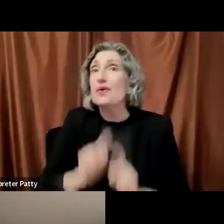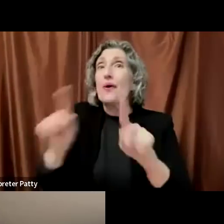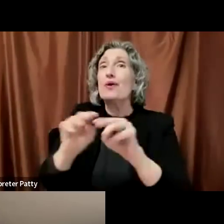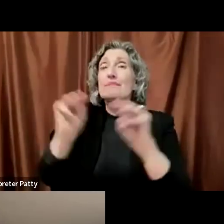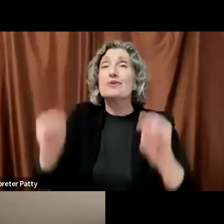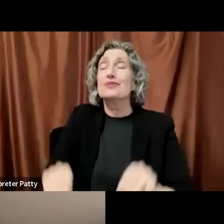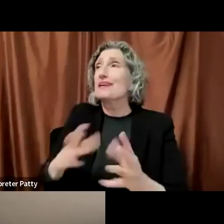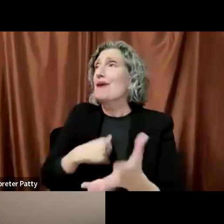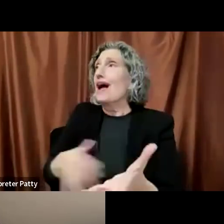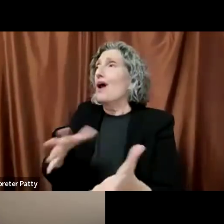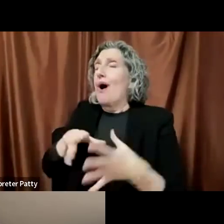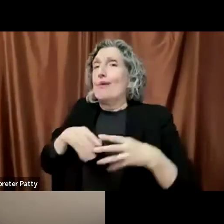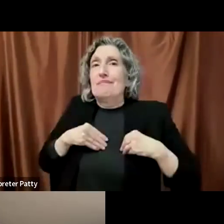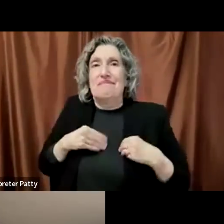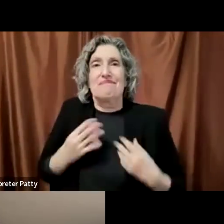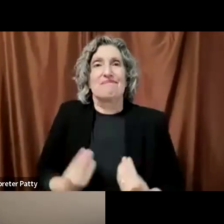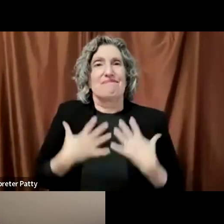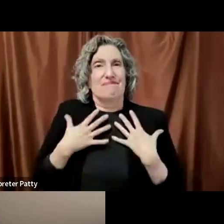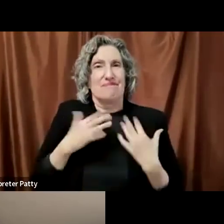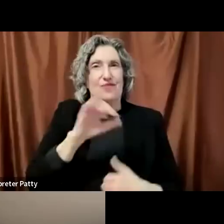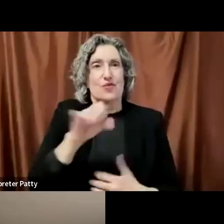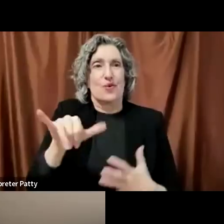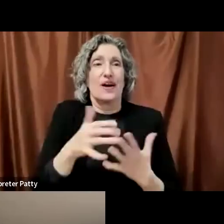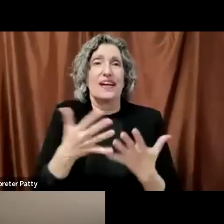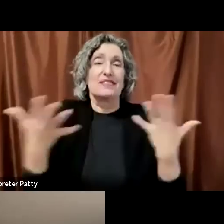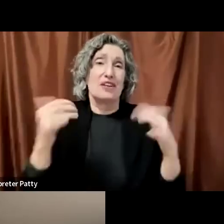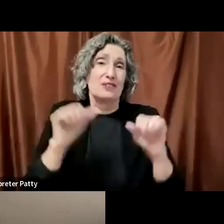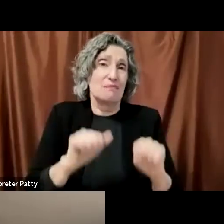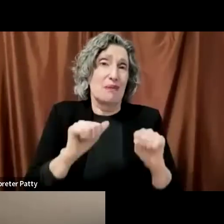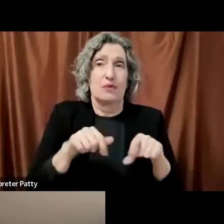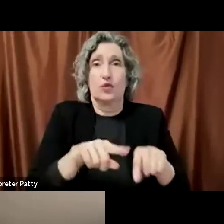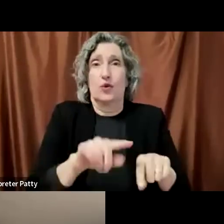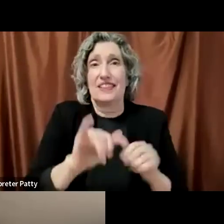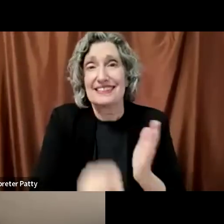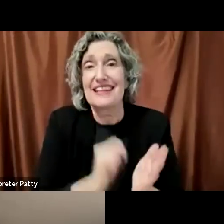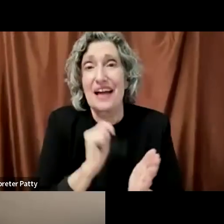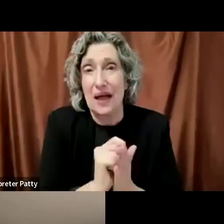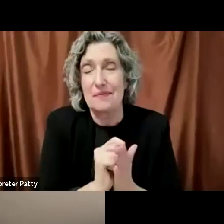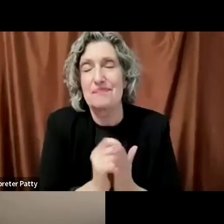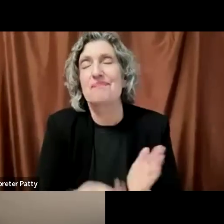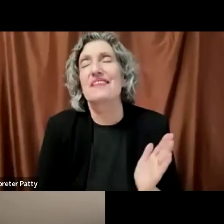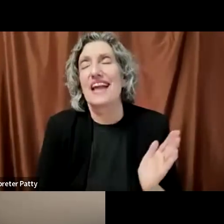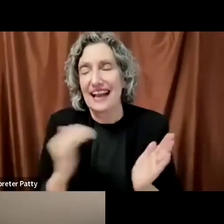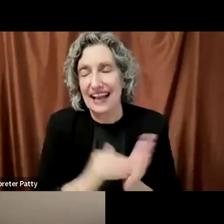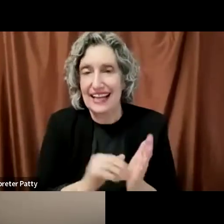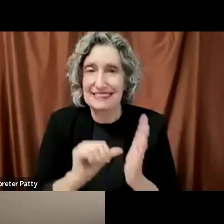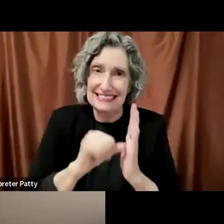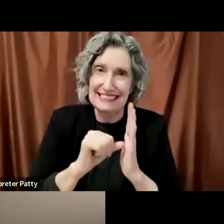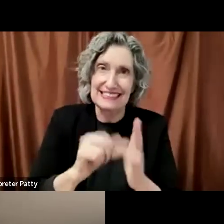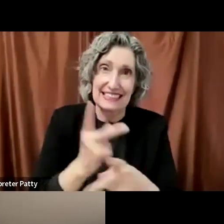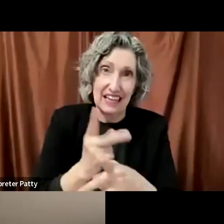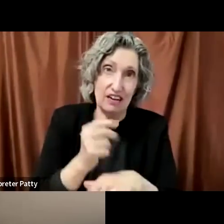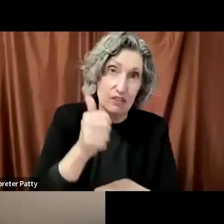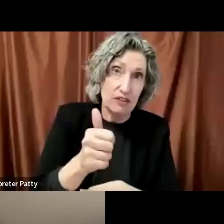absorb the joy as best as you can during this time. And obviously, again, going back to the take care of yourself and take care of each